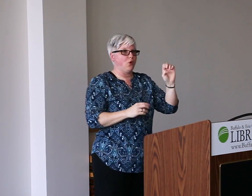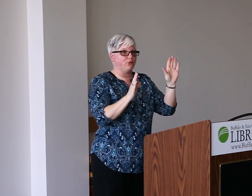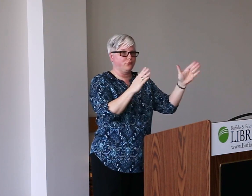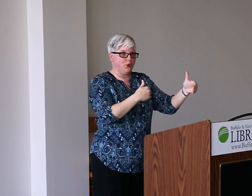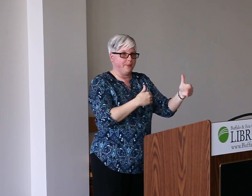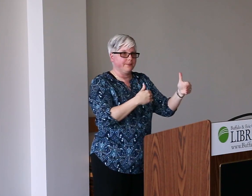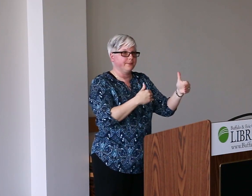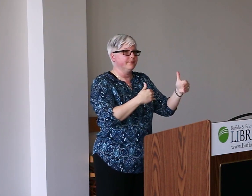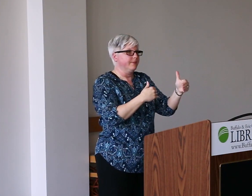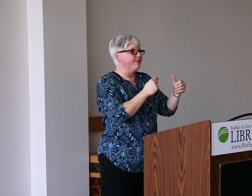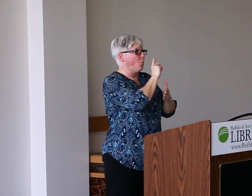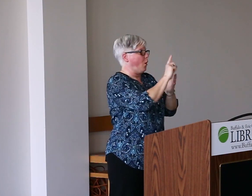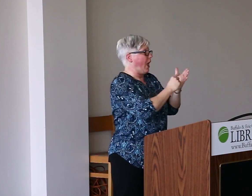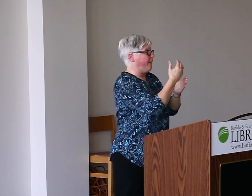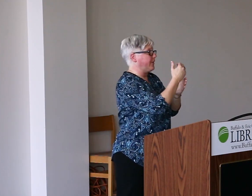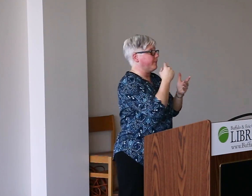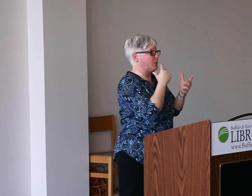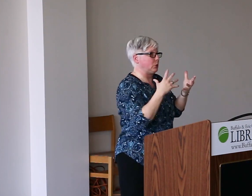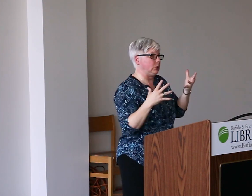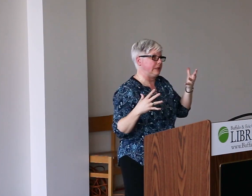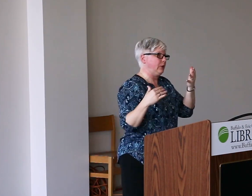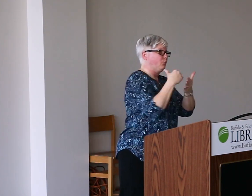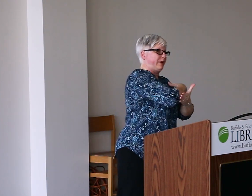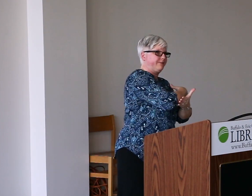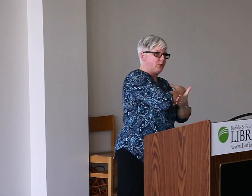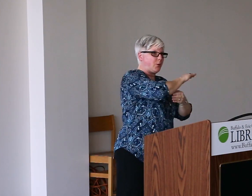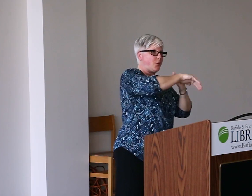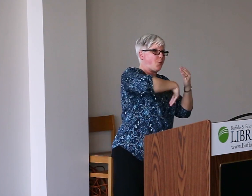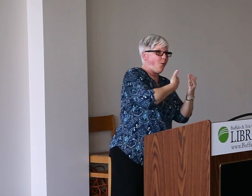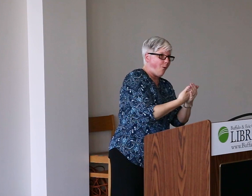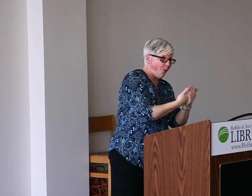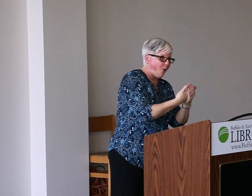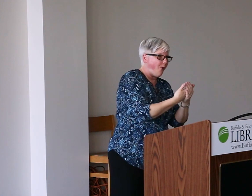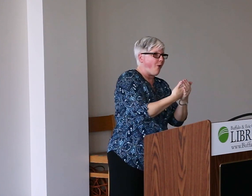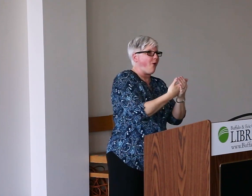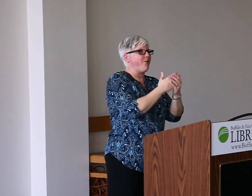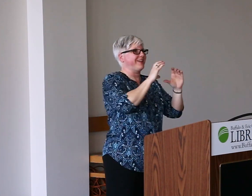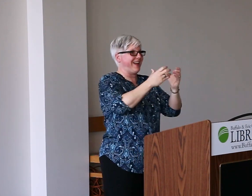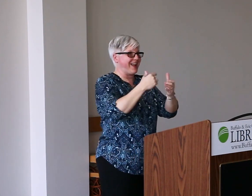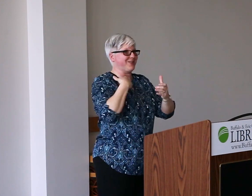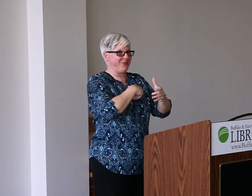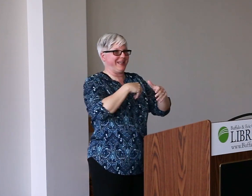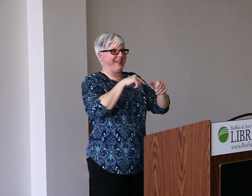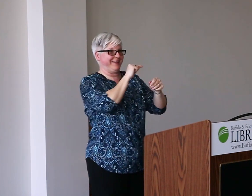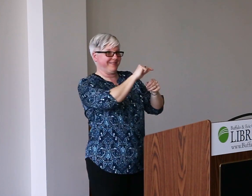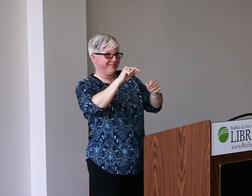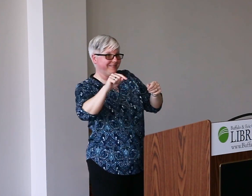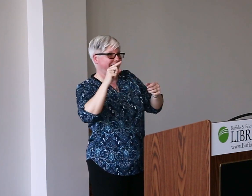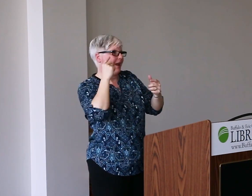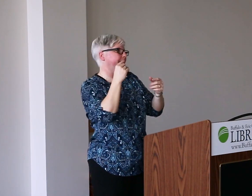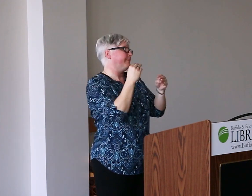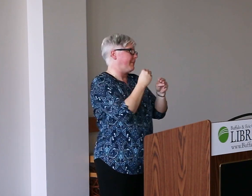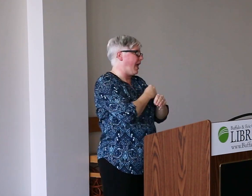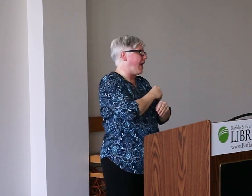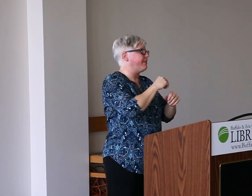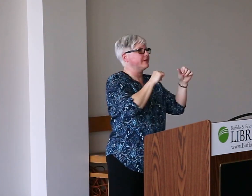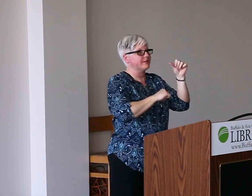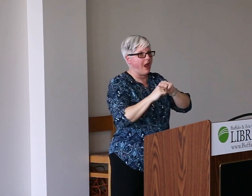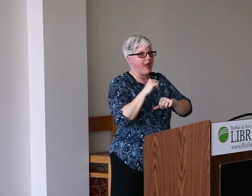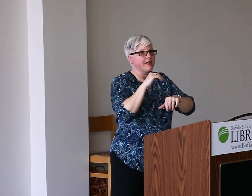I had a resource room for 1 hour and 15 minutes to try to review all of the classes throughout the day: